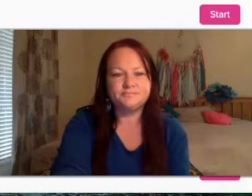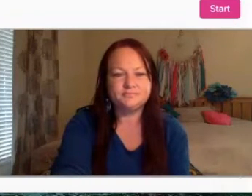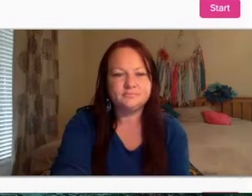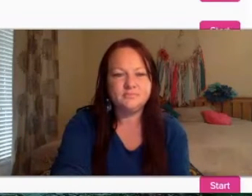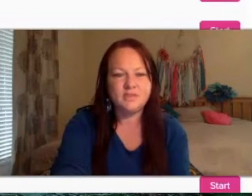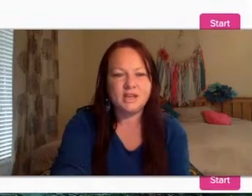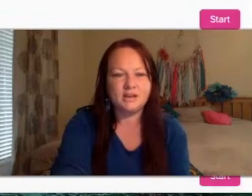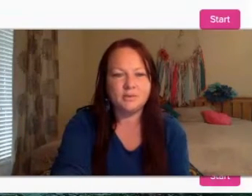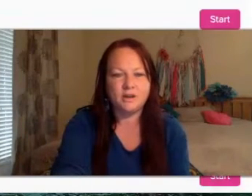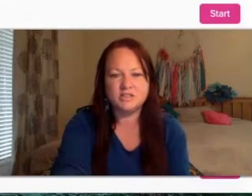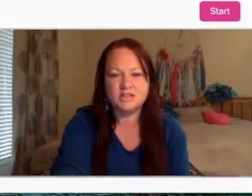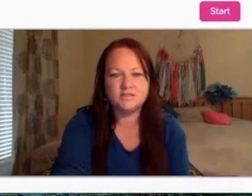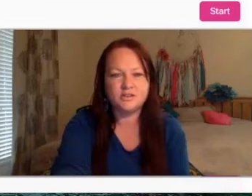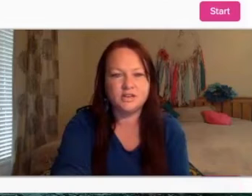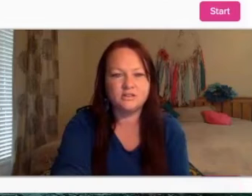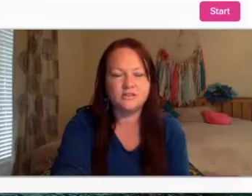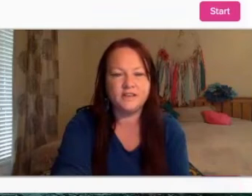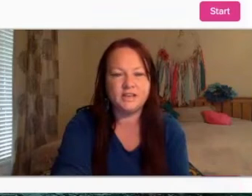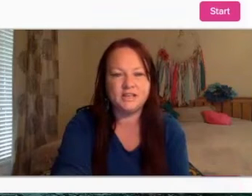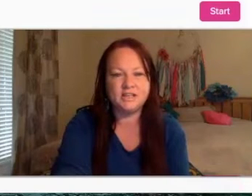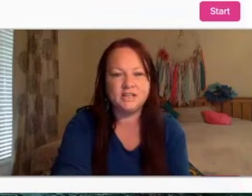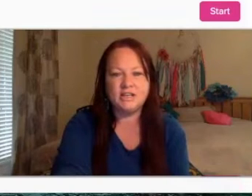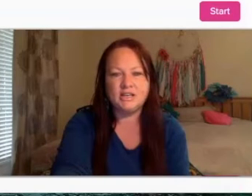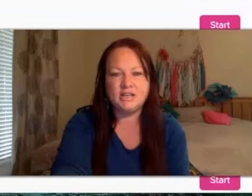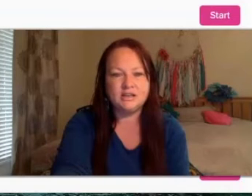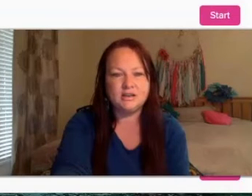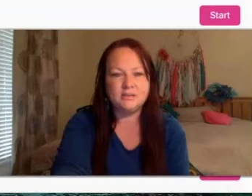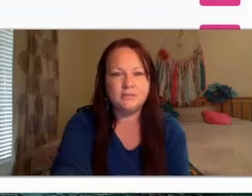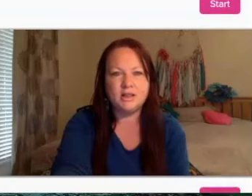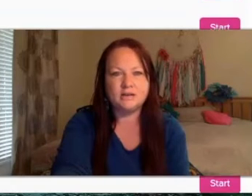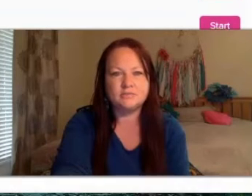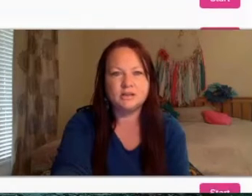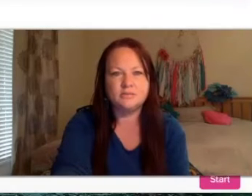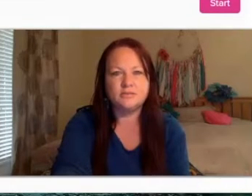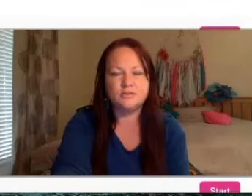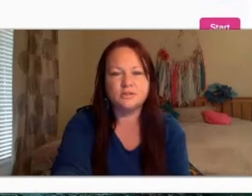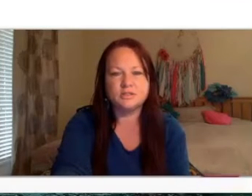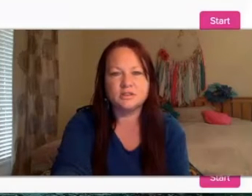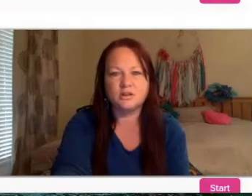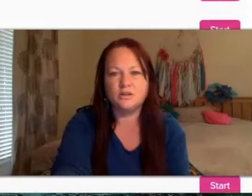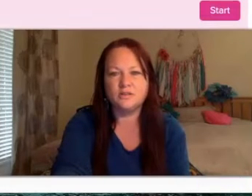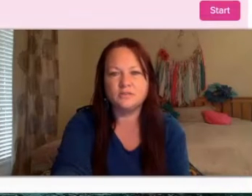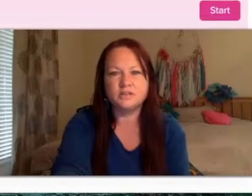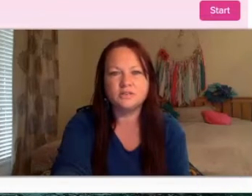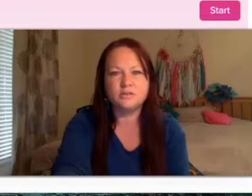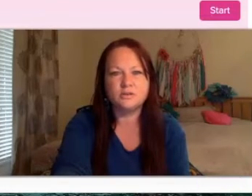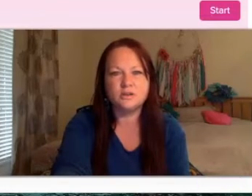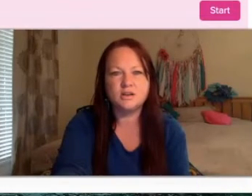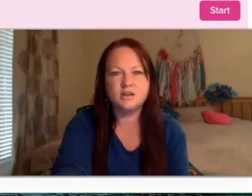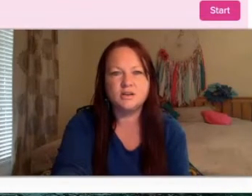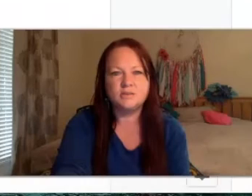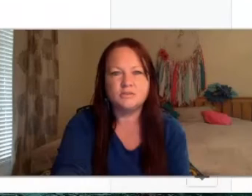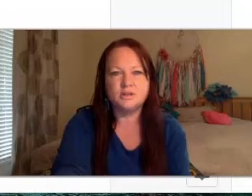option. And I apologize if you can hear the fan in my laptop. Of course, it's going to go off while I'm trying to